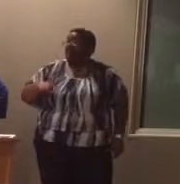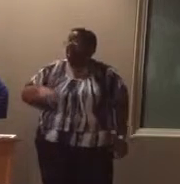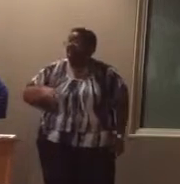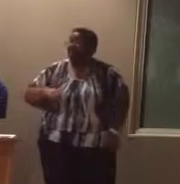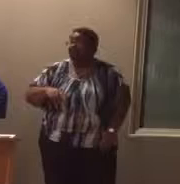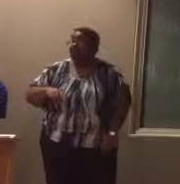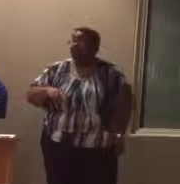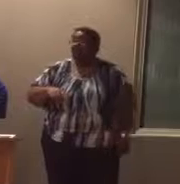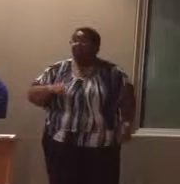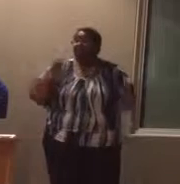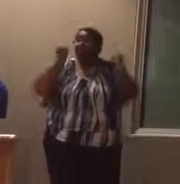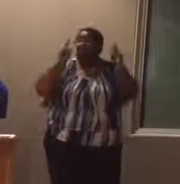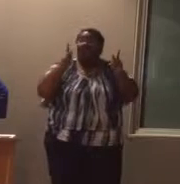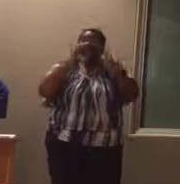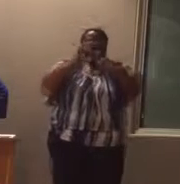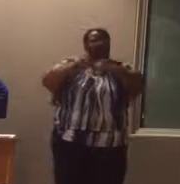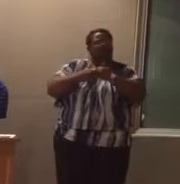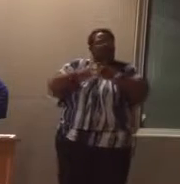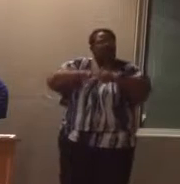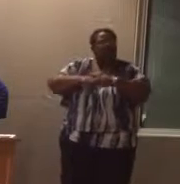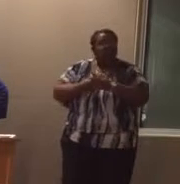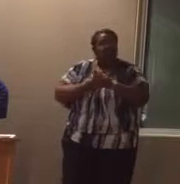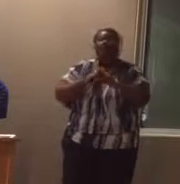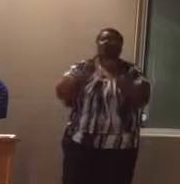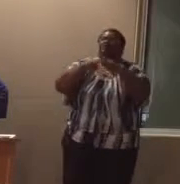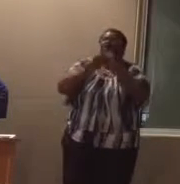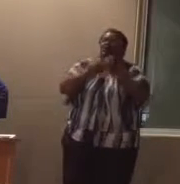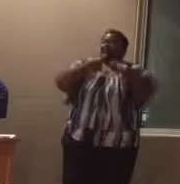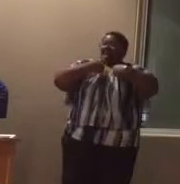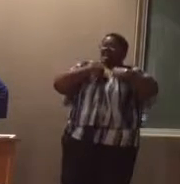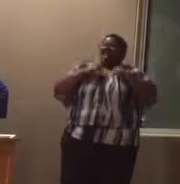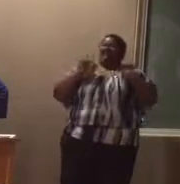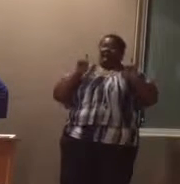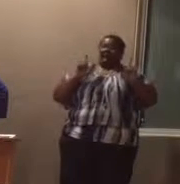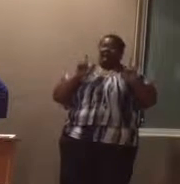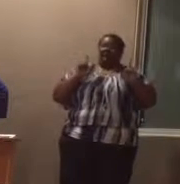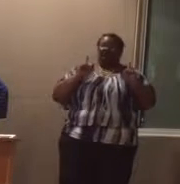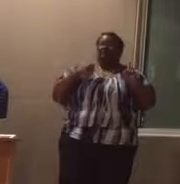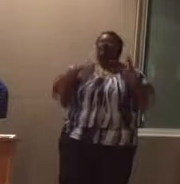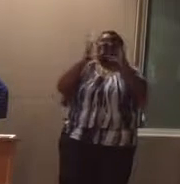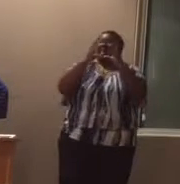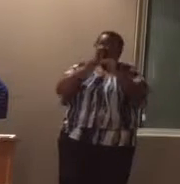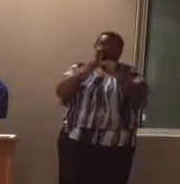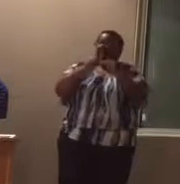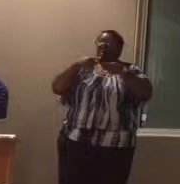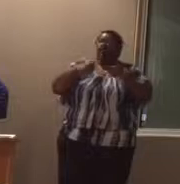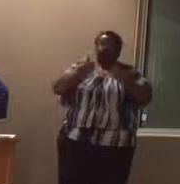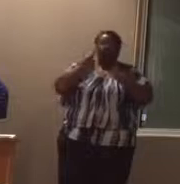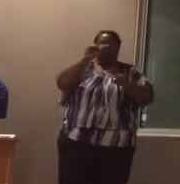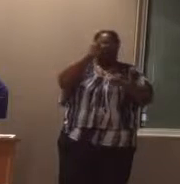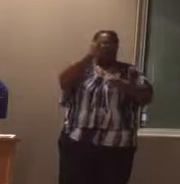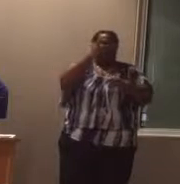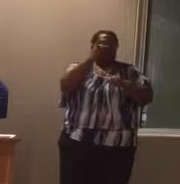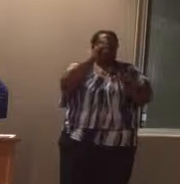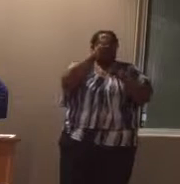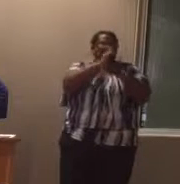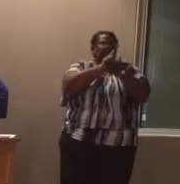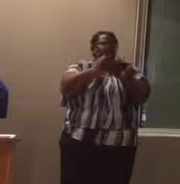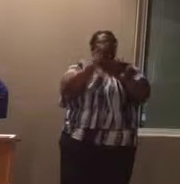you're learning ASL, we can adjust that, okay? Now, the way to begin it all is with me. I'm your first step. We'll have a meeting in